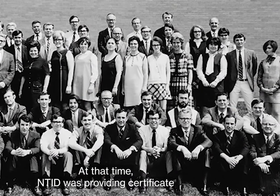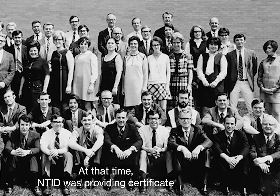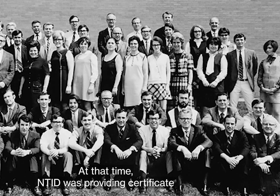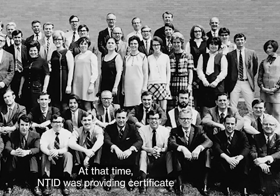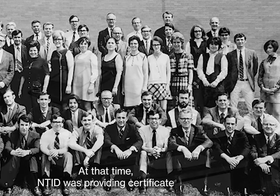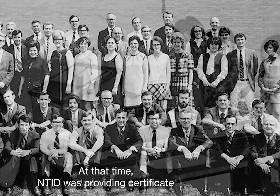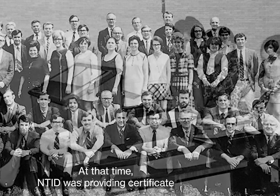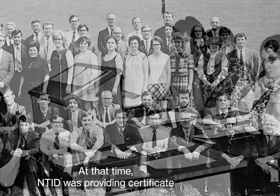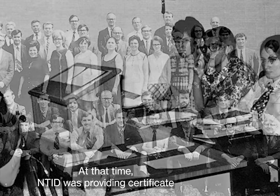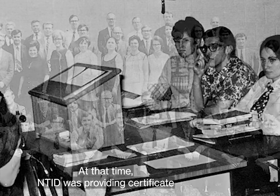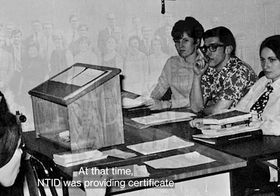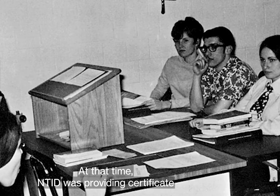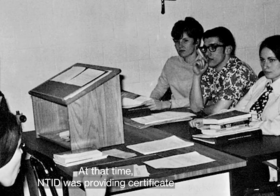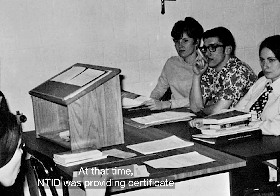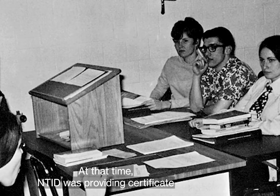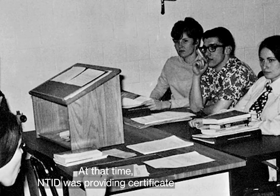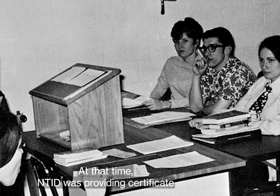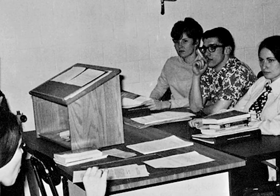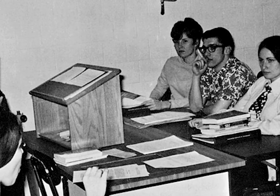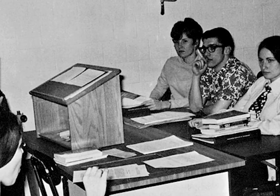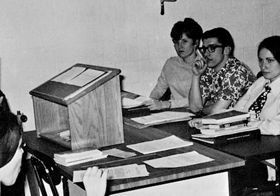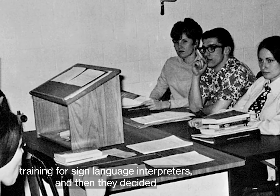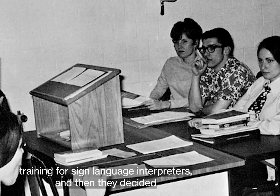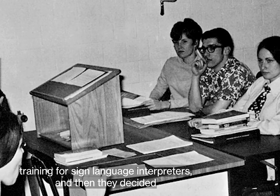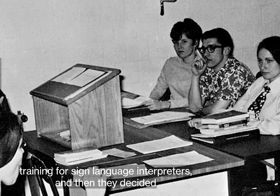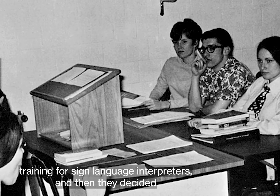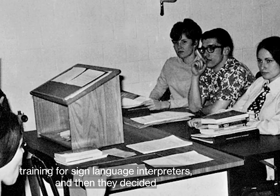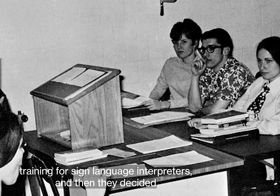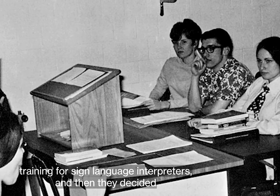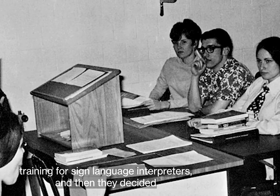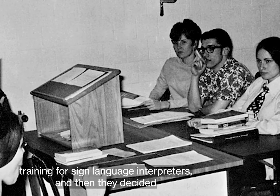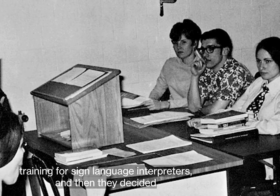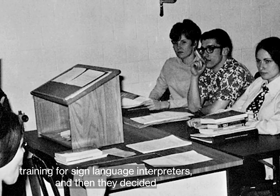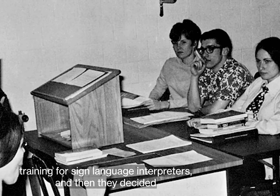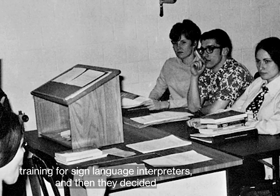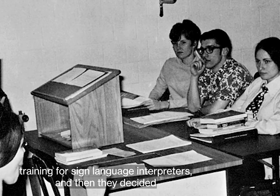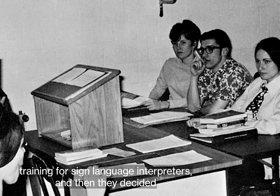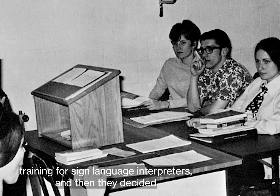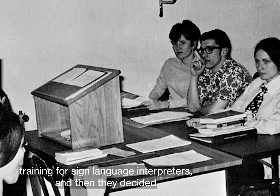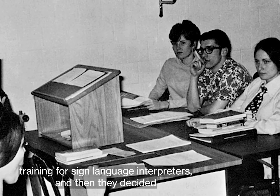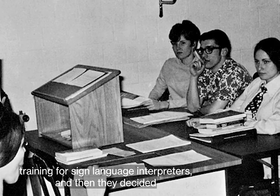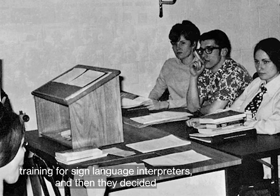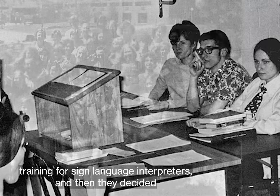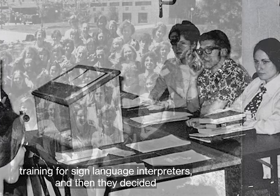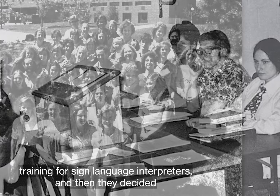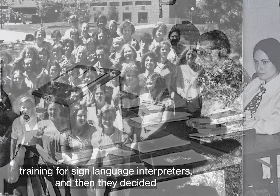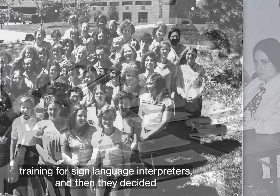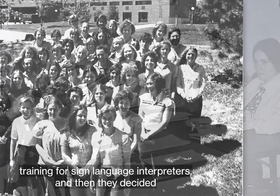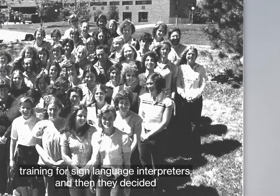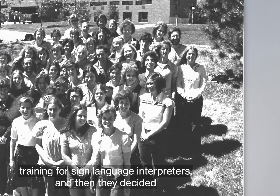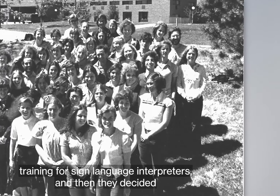was providing certificate training for sign language interpreters, and then they decided